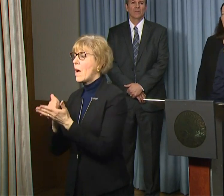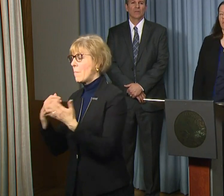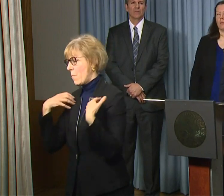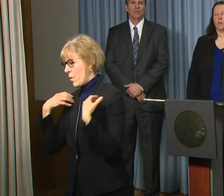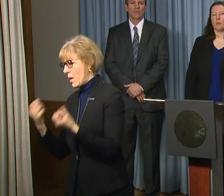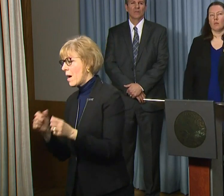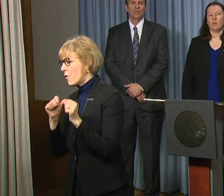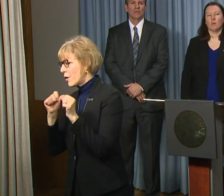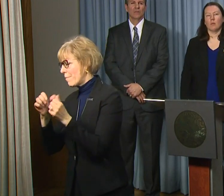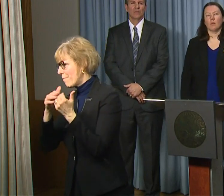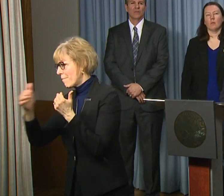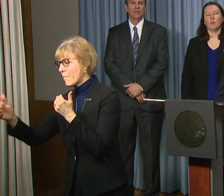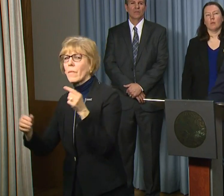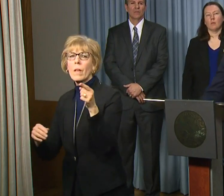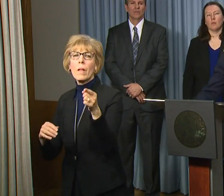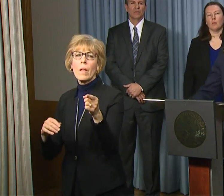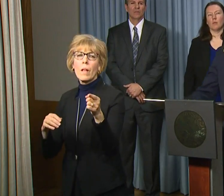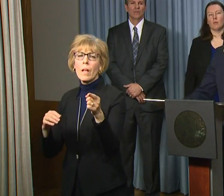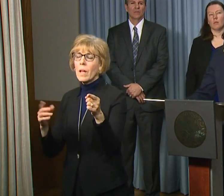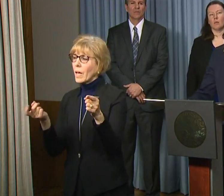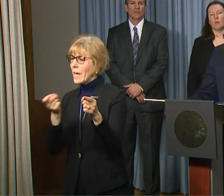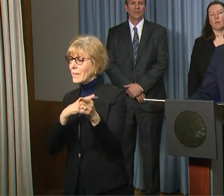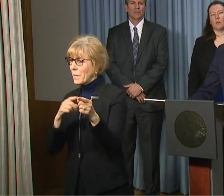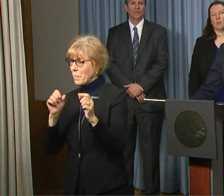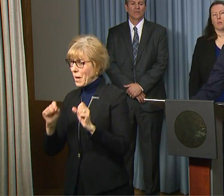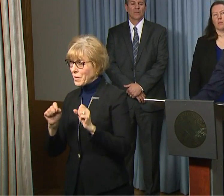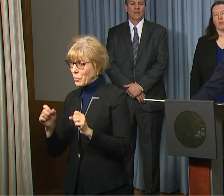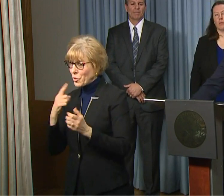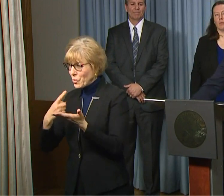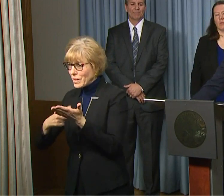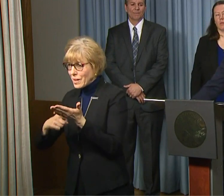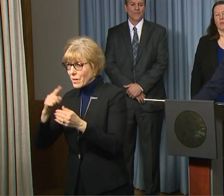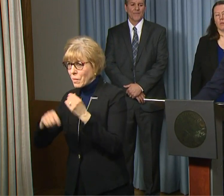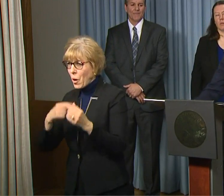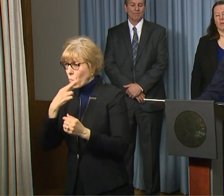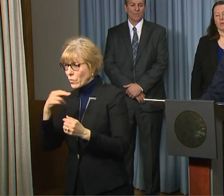address with restaurants and bars that are 8 a.m. tomorrow? You know,